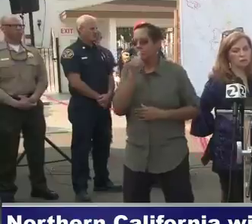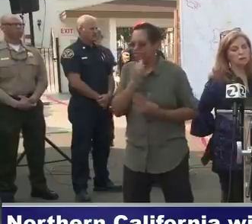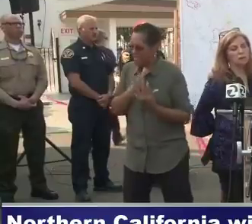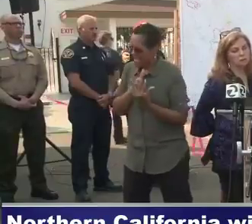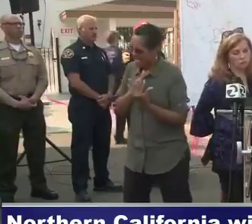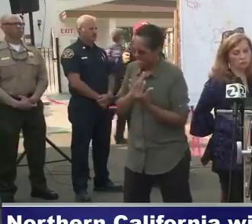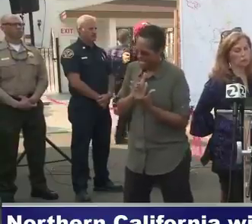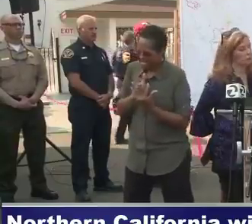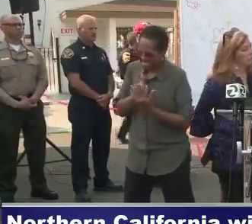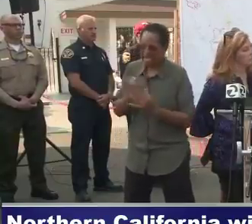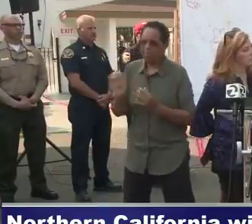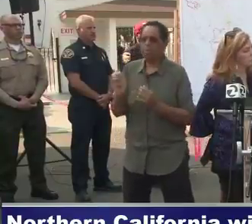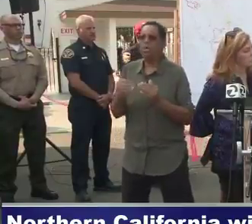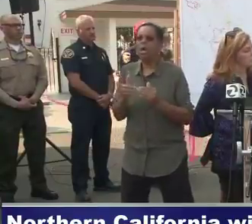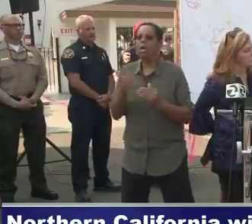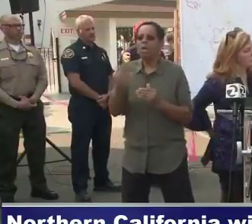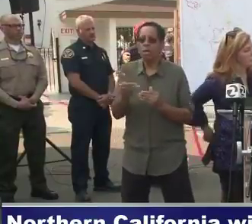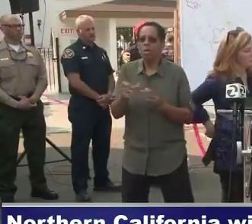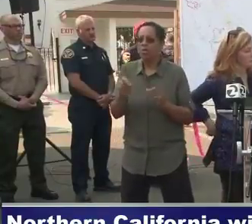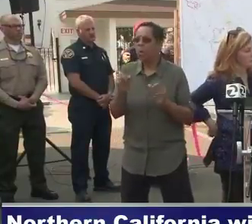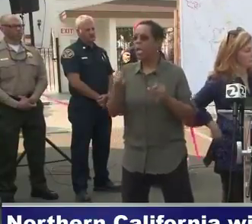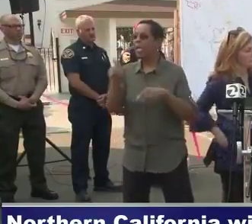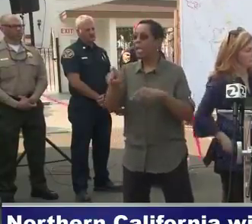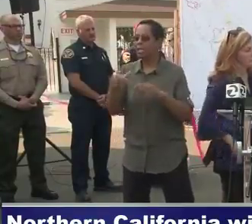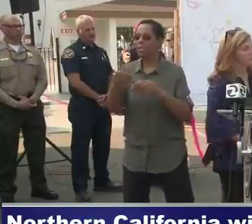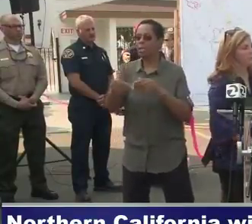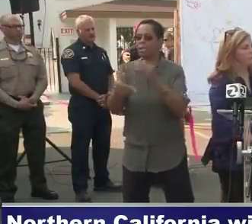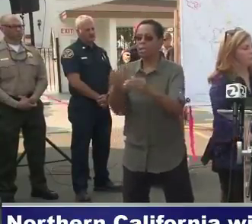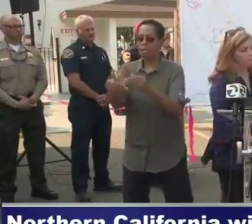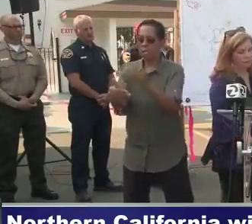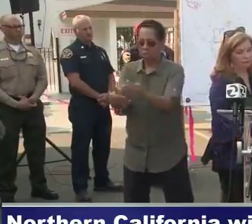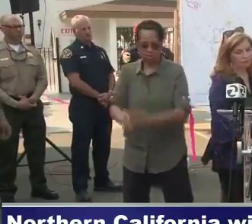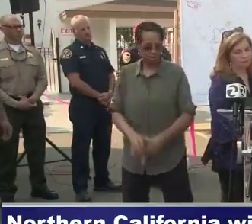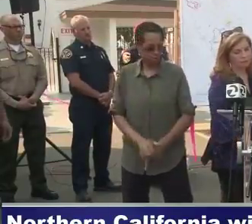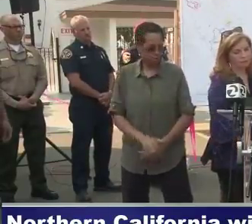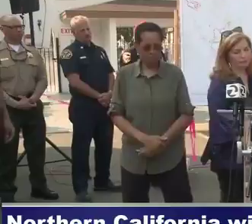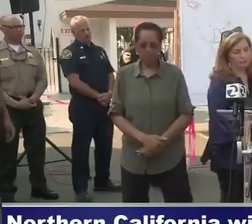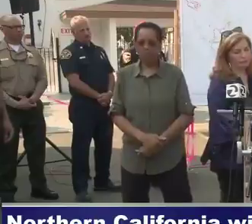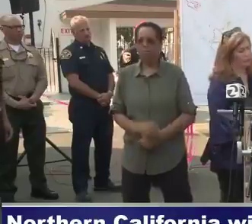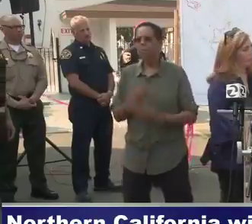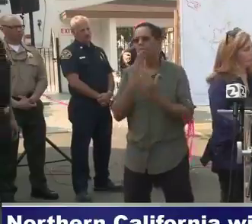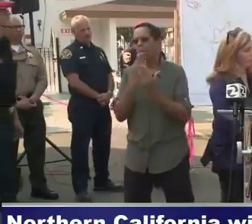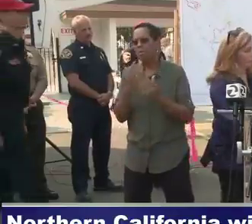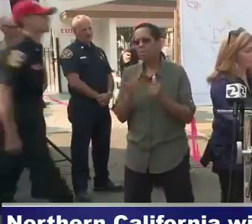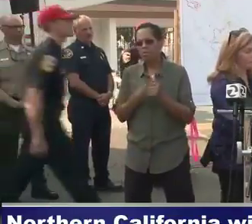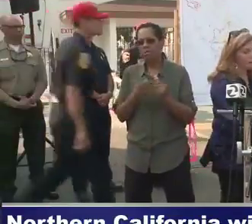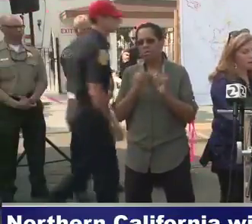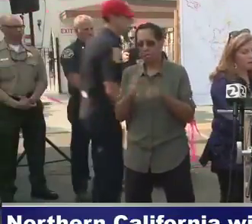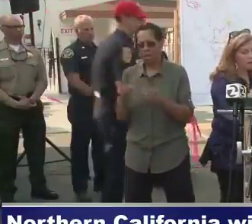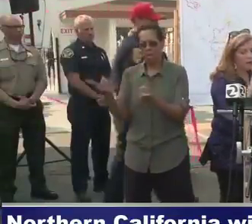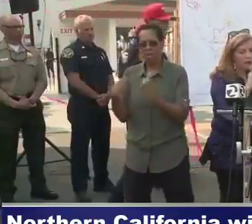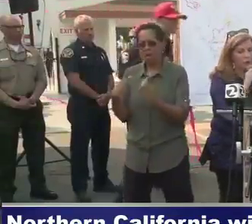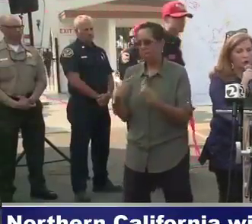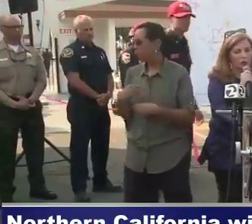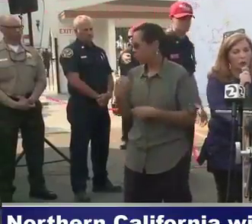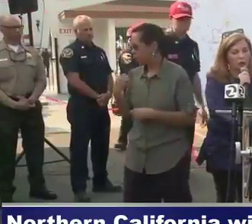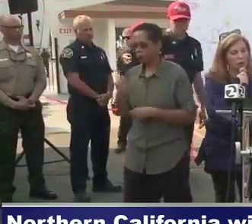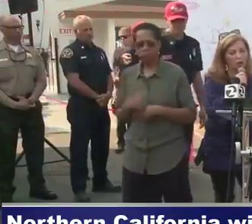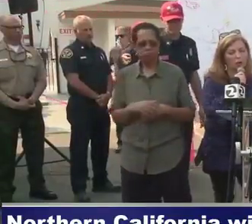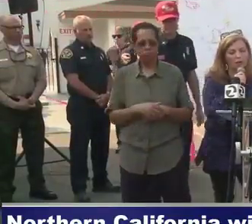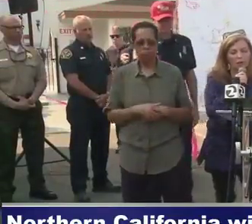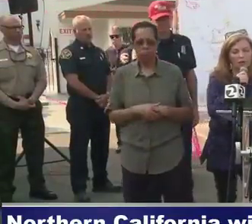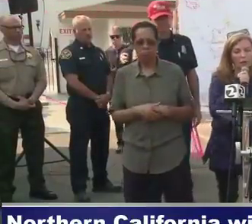the next steps. Thank you all. Thanks to all the first responders who are with us today. Thank you, and I just